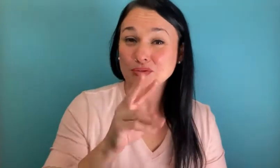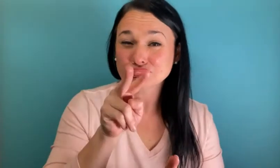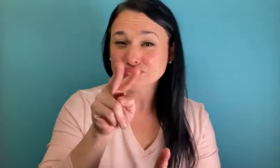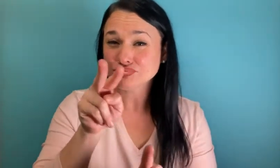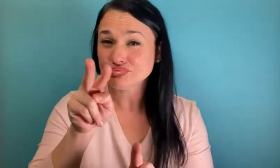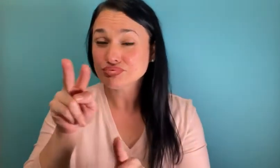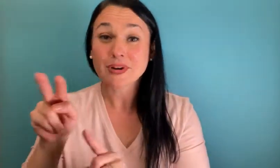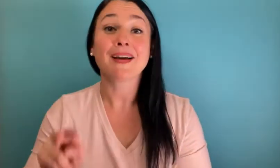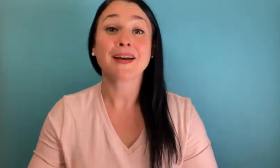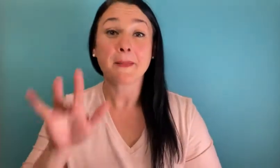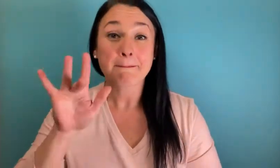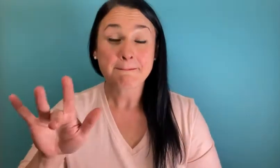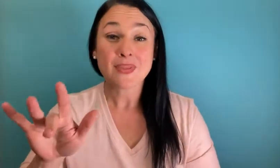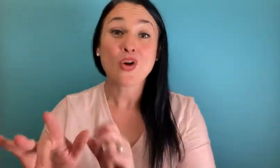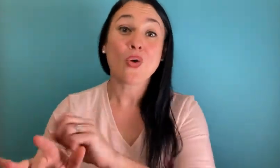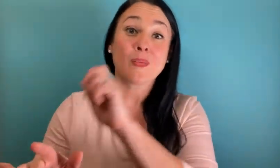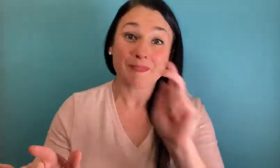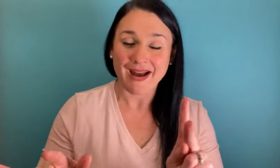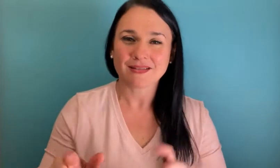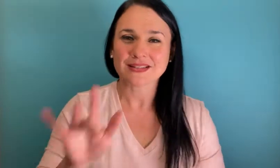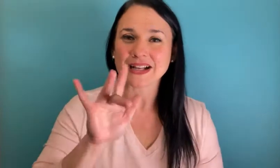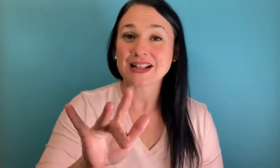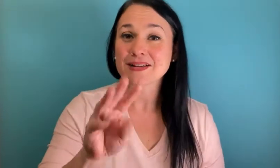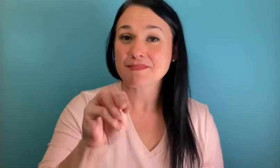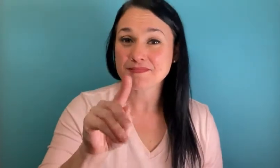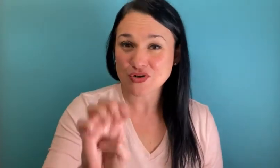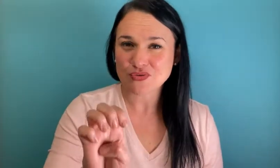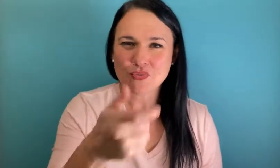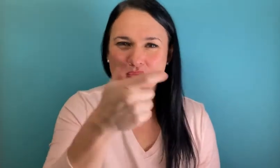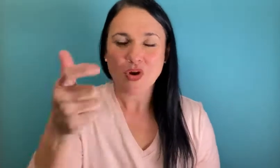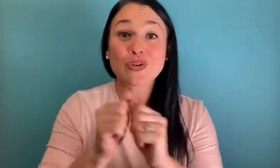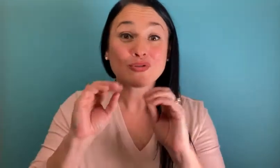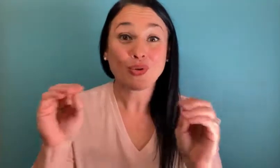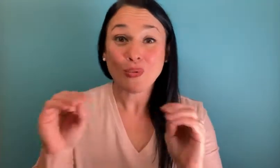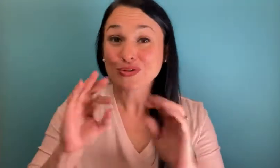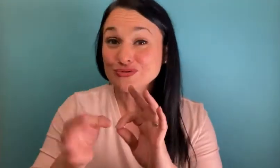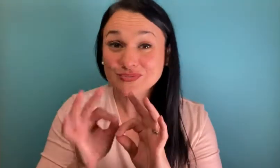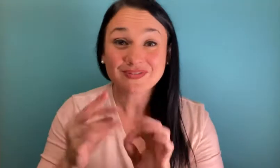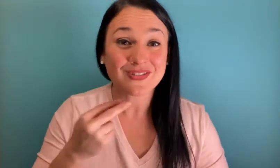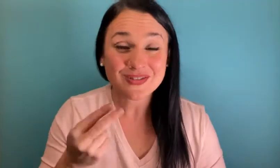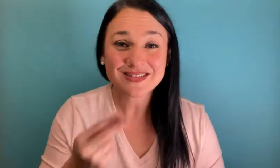English. Watch, pick it up, pause it, go back, and then hit mute with no voice